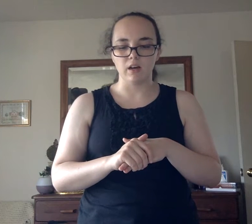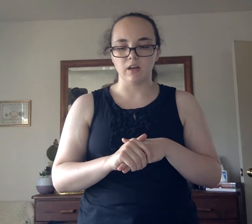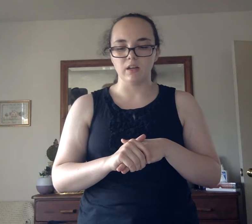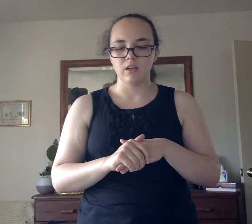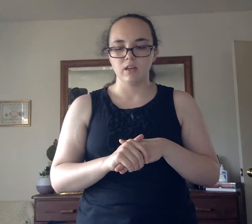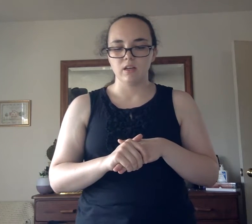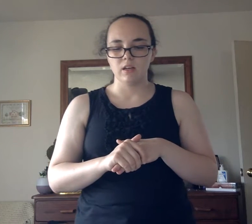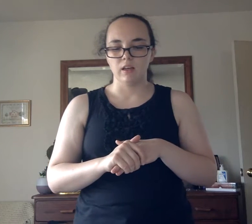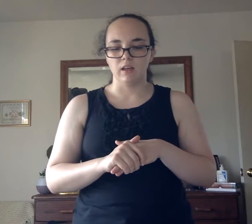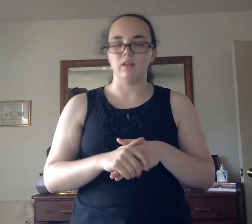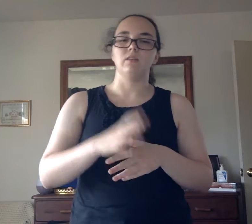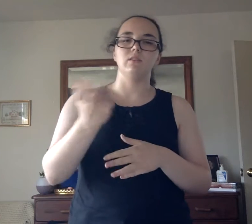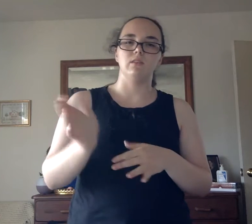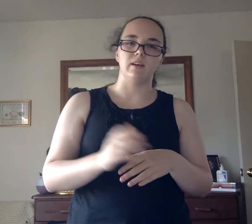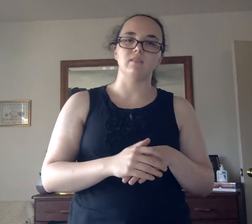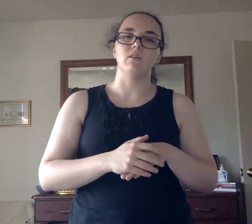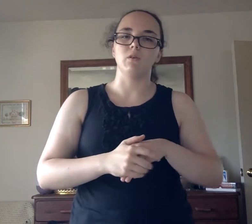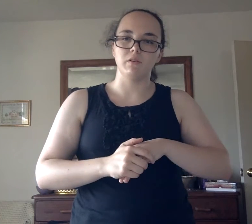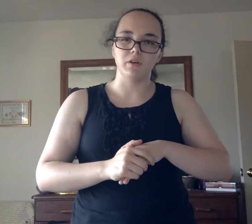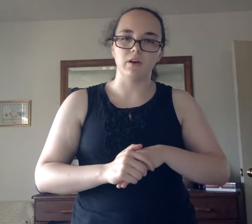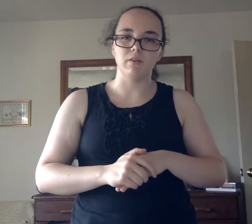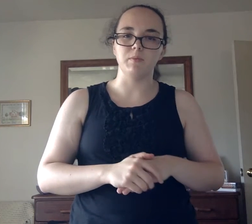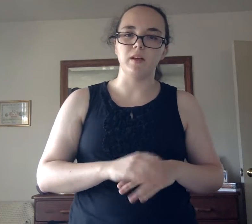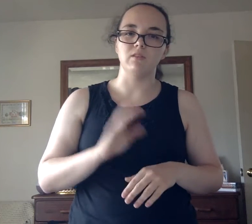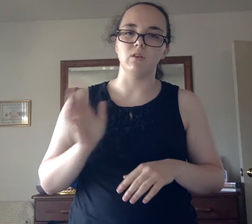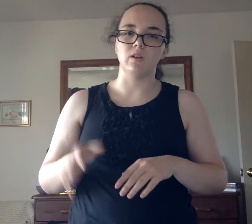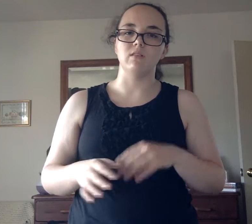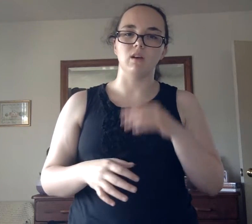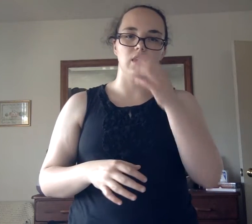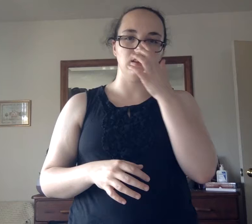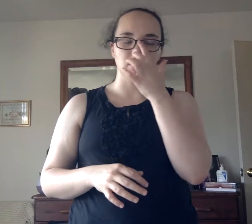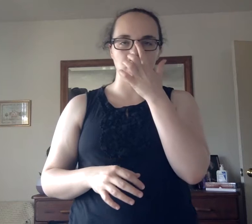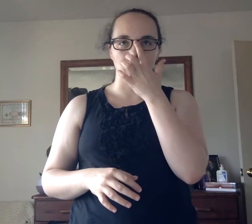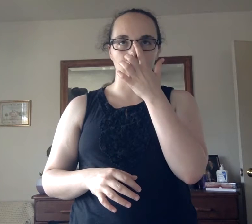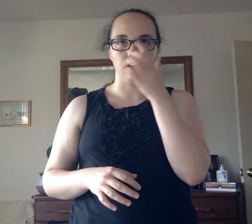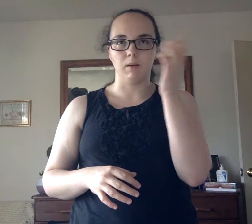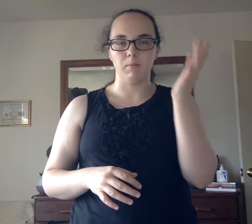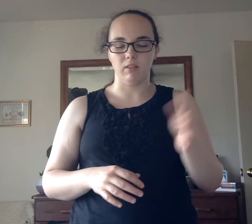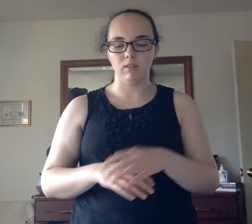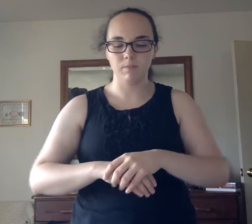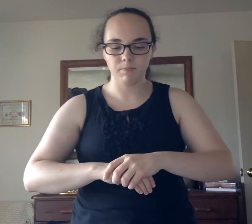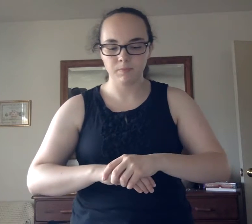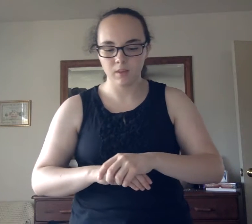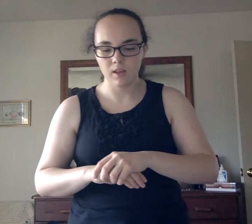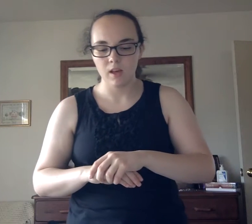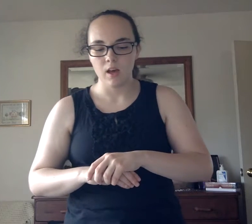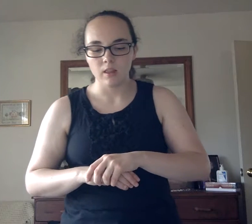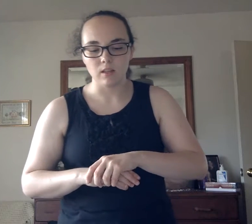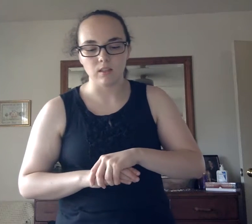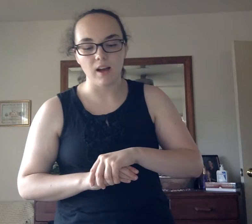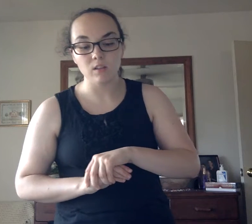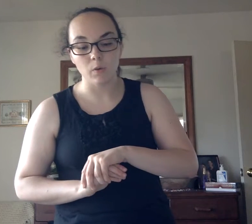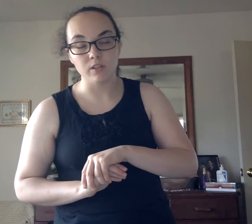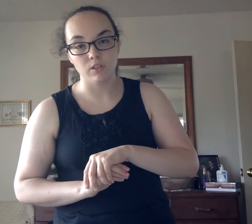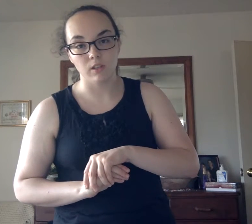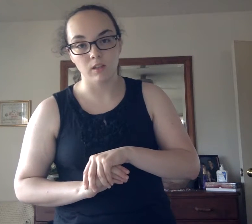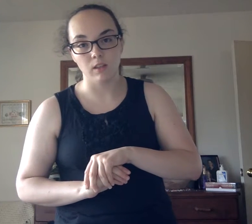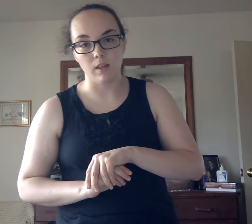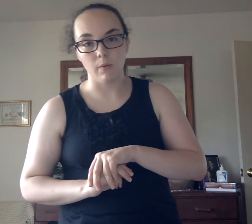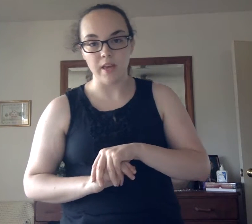Uh, and like I said, go over your alphabet so you can sign the month. The last question that we